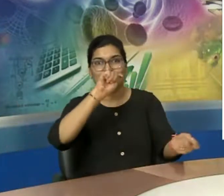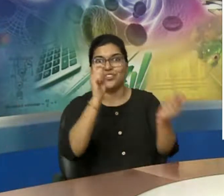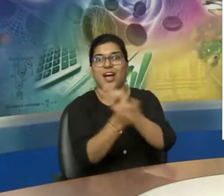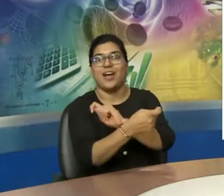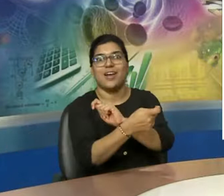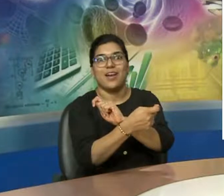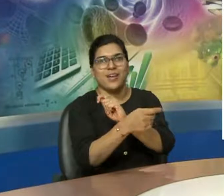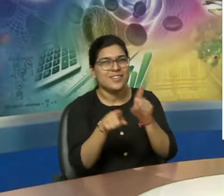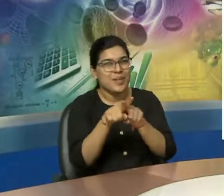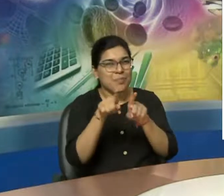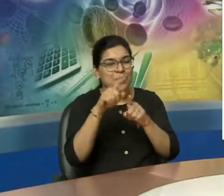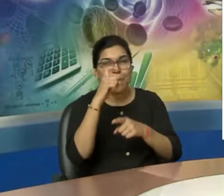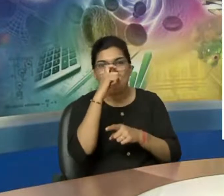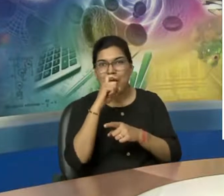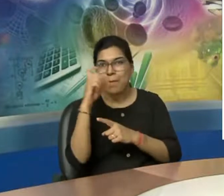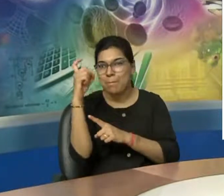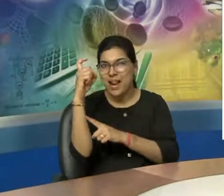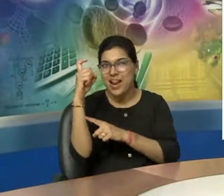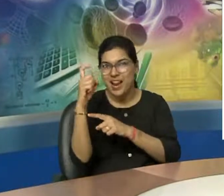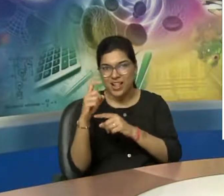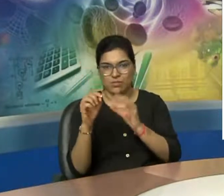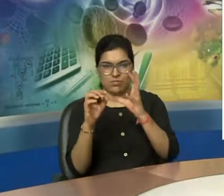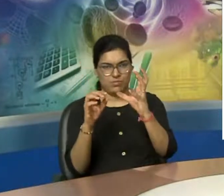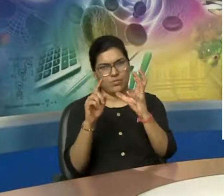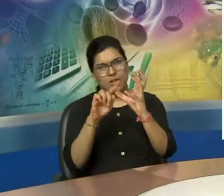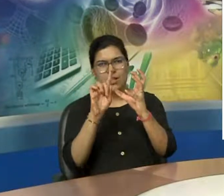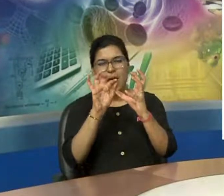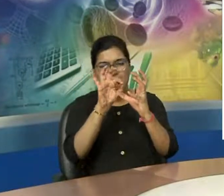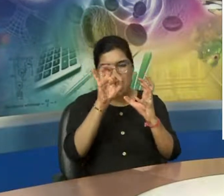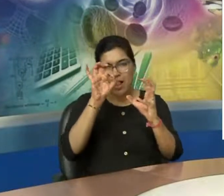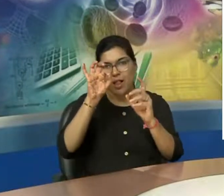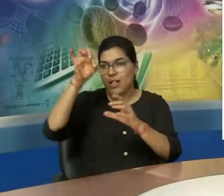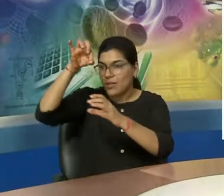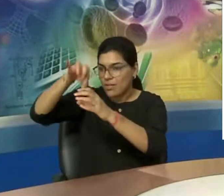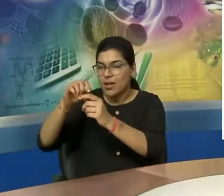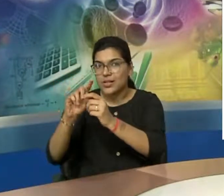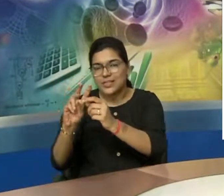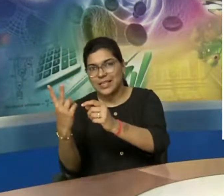And similarly, variations are produced as a result of chance mutation.